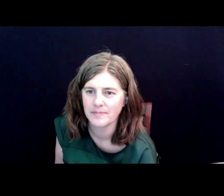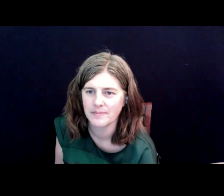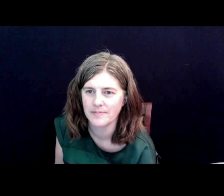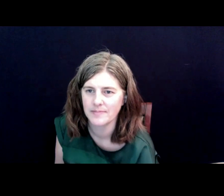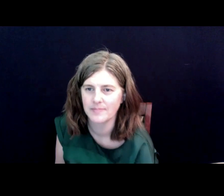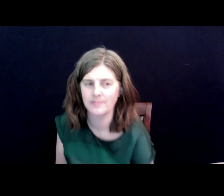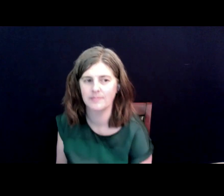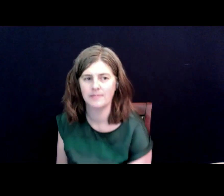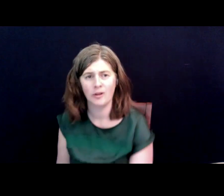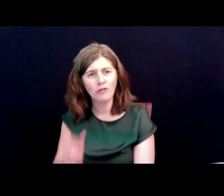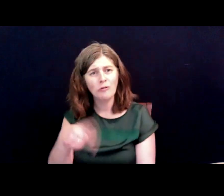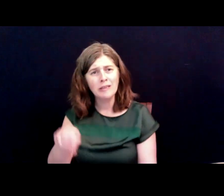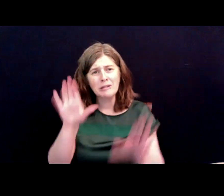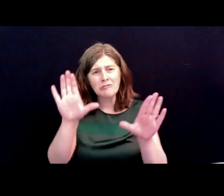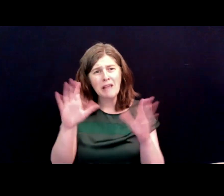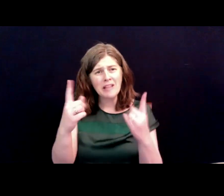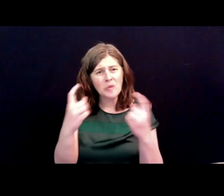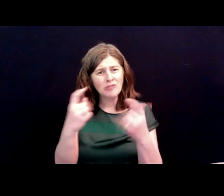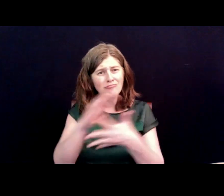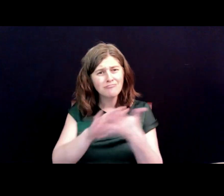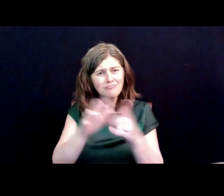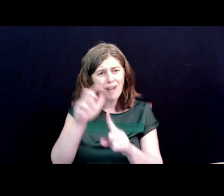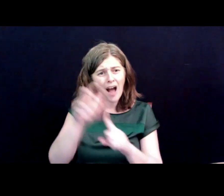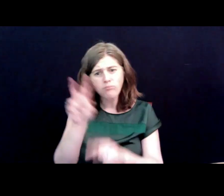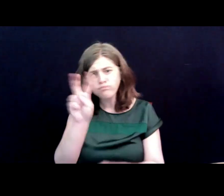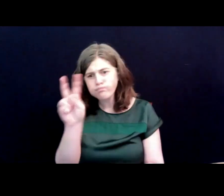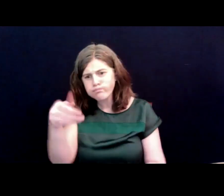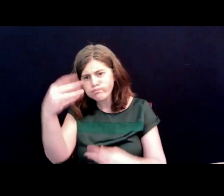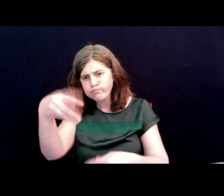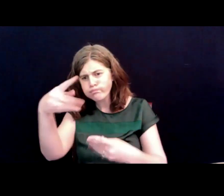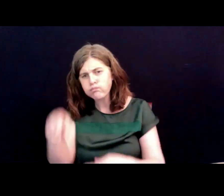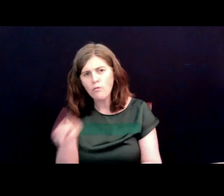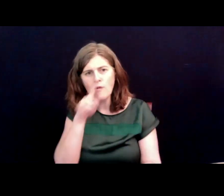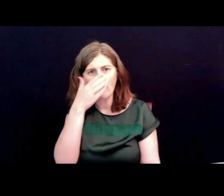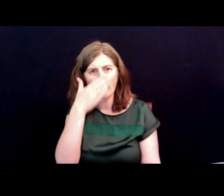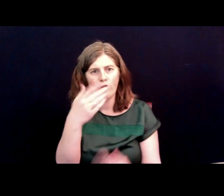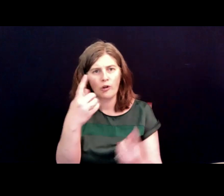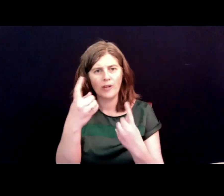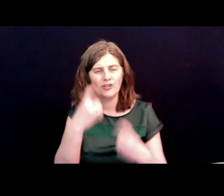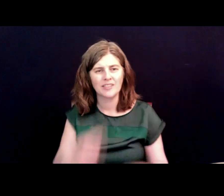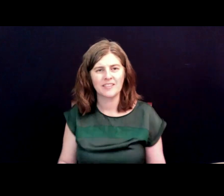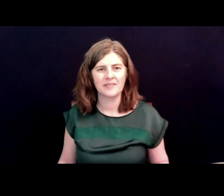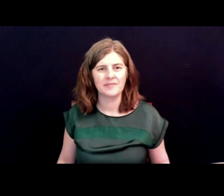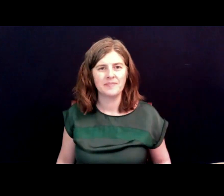You guys have been great. These questions are awesome. I'm like looking through them and they're really, really good.